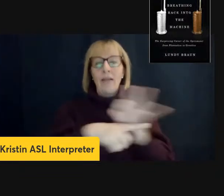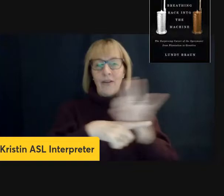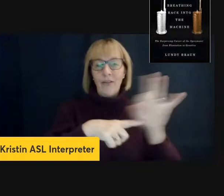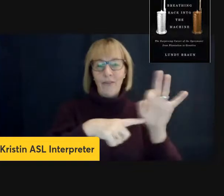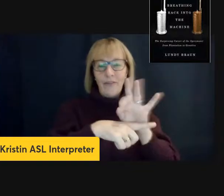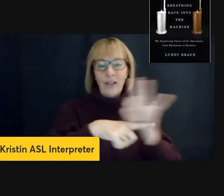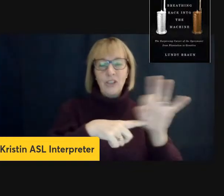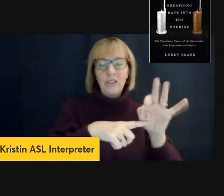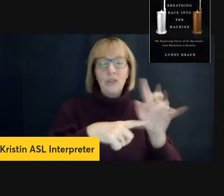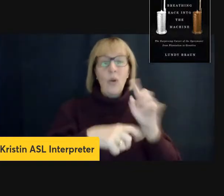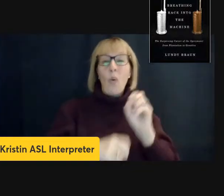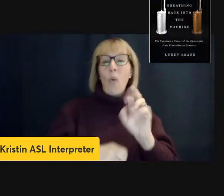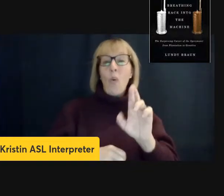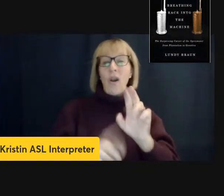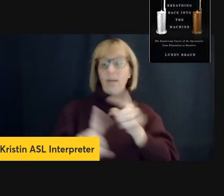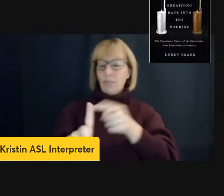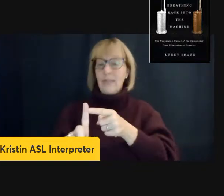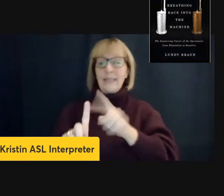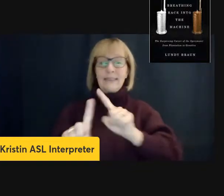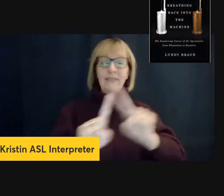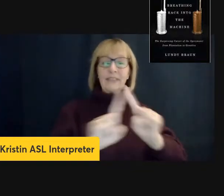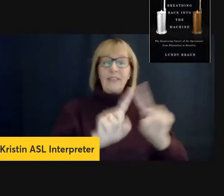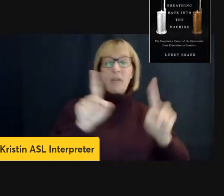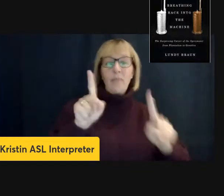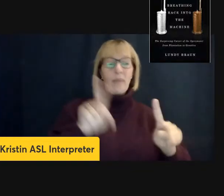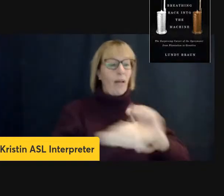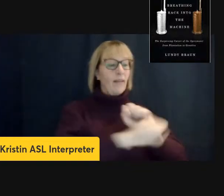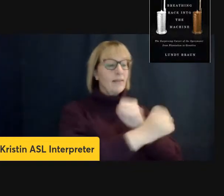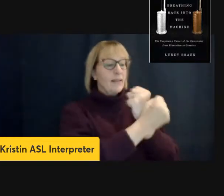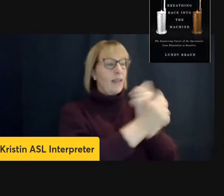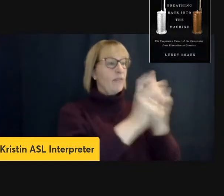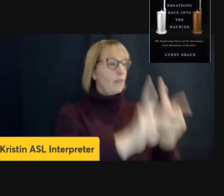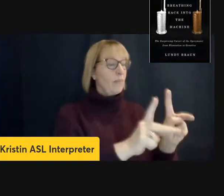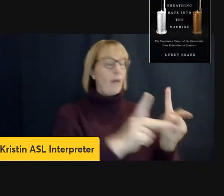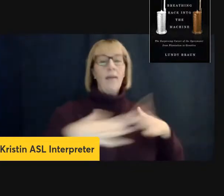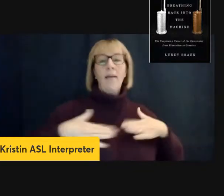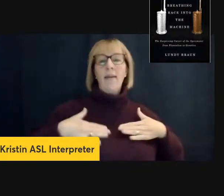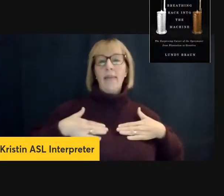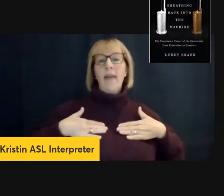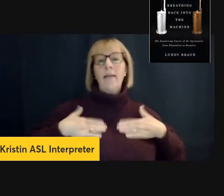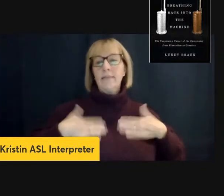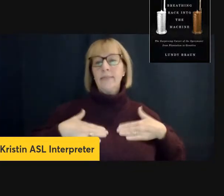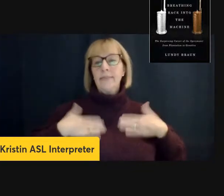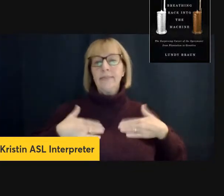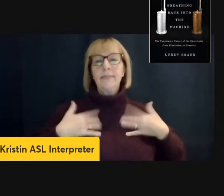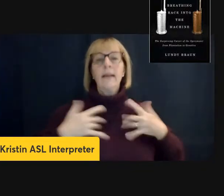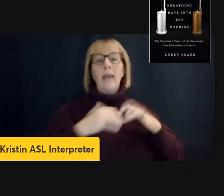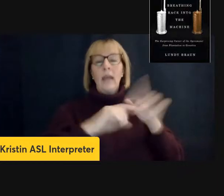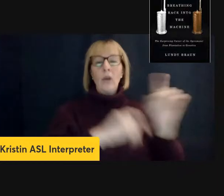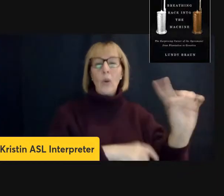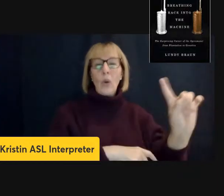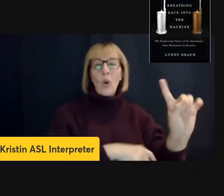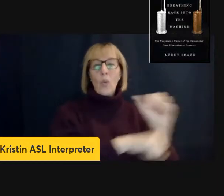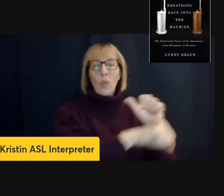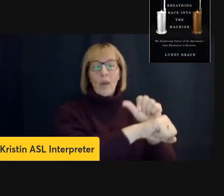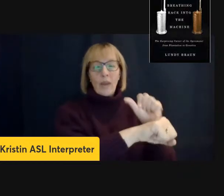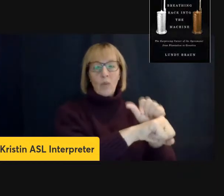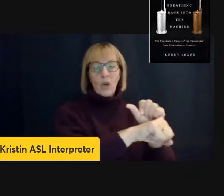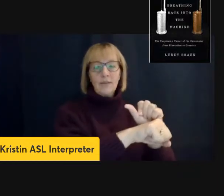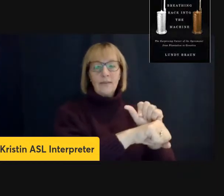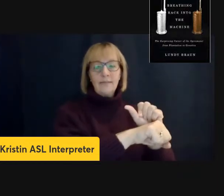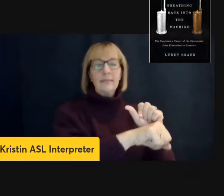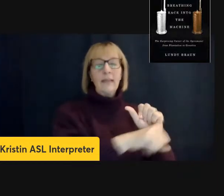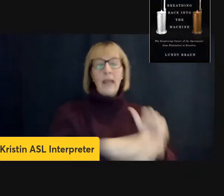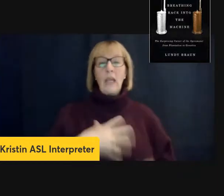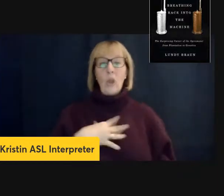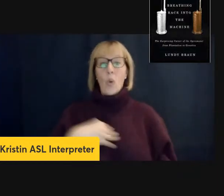working conditions of formerly enslaved people in the Union Army, who were treated very differently than